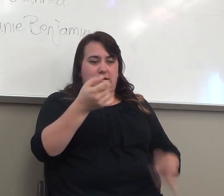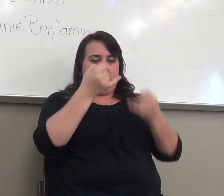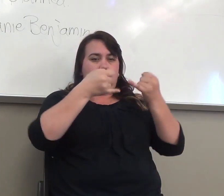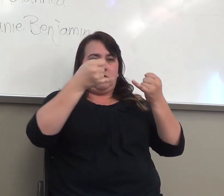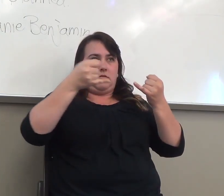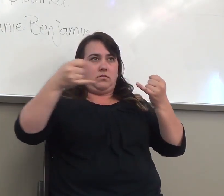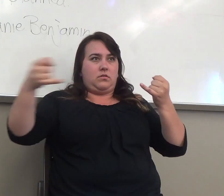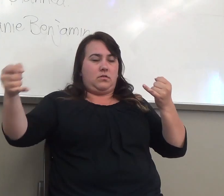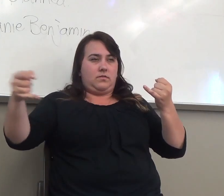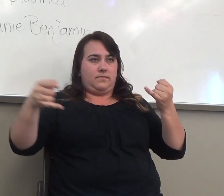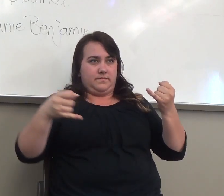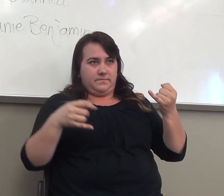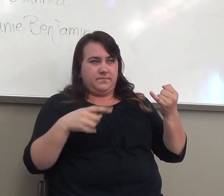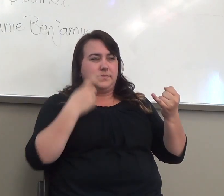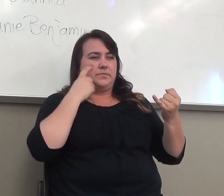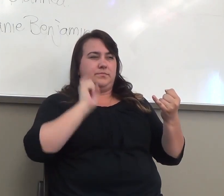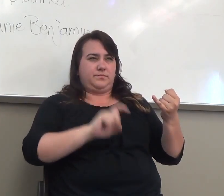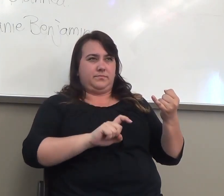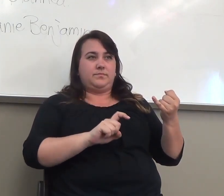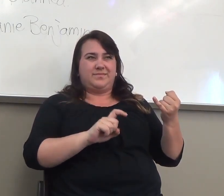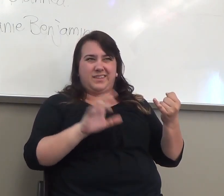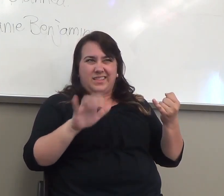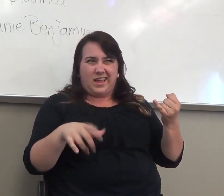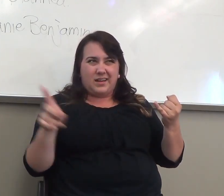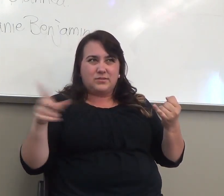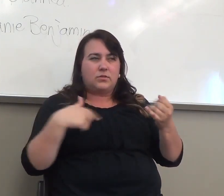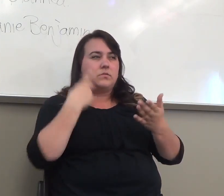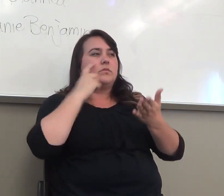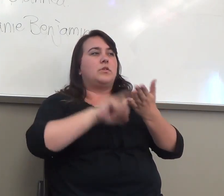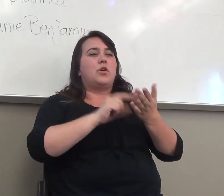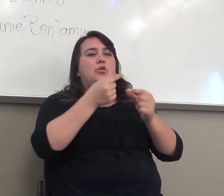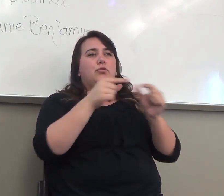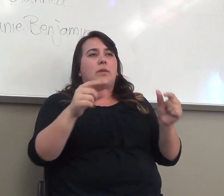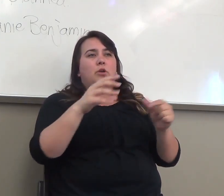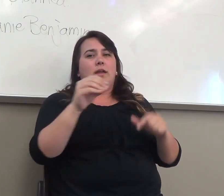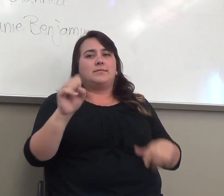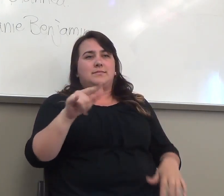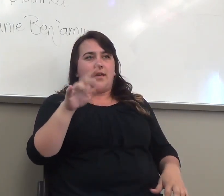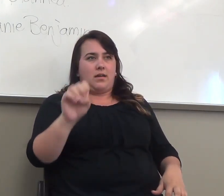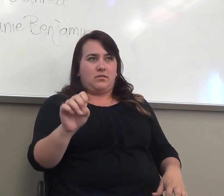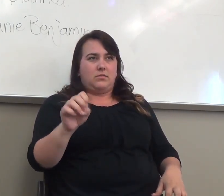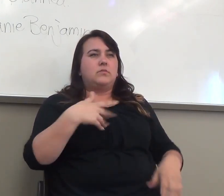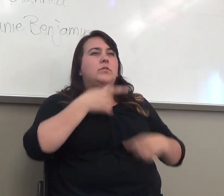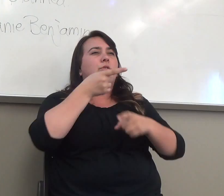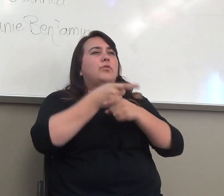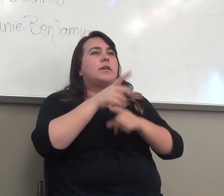now it's underlined. See what I'm saying? Now it's got a green line. What's the correct spelling of this?